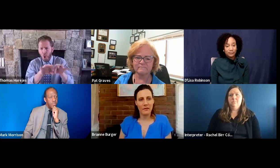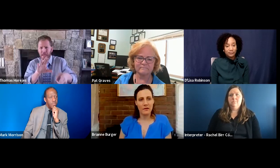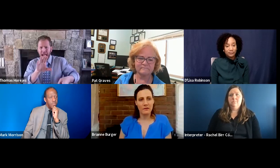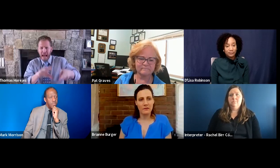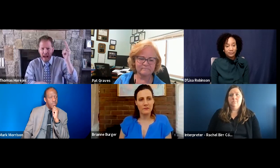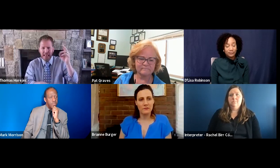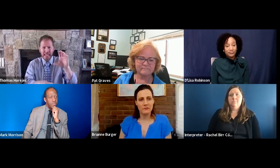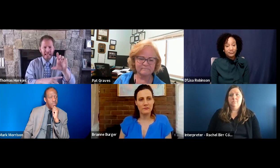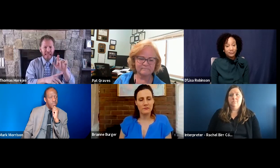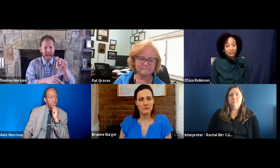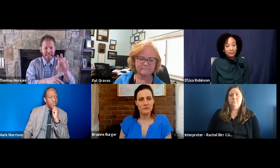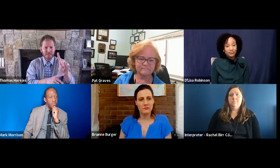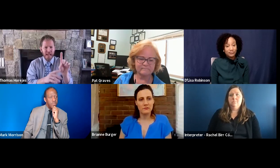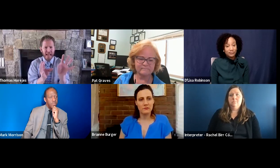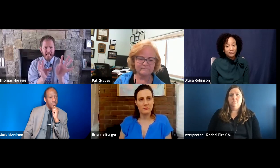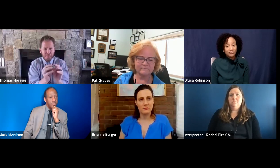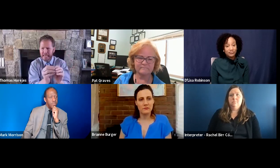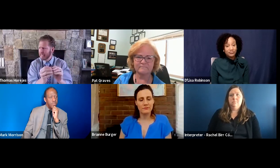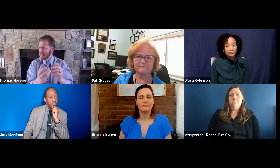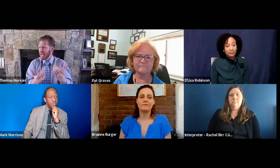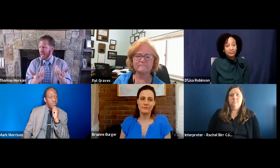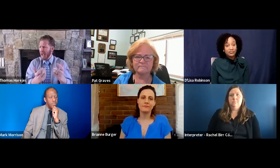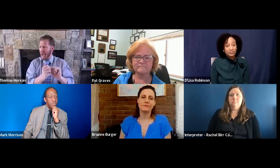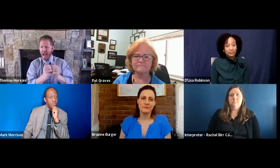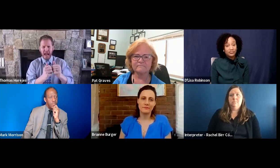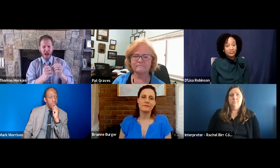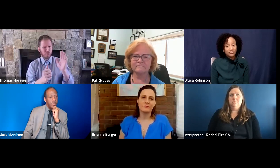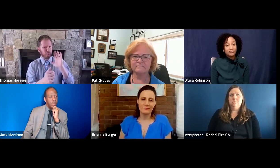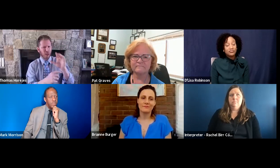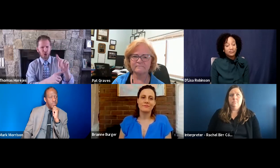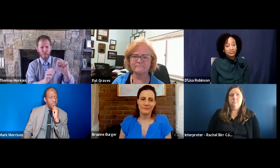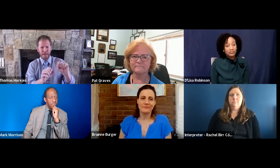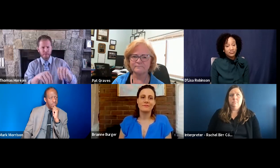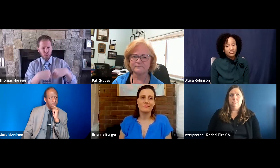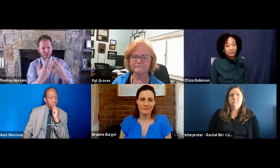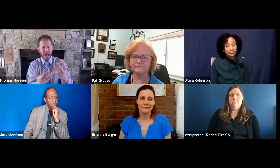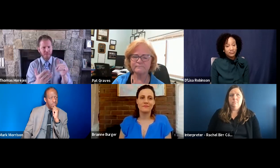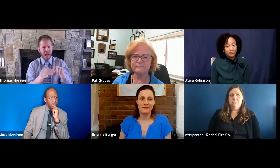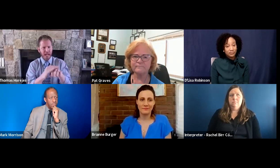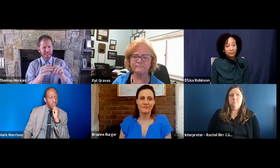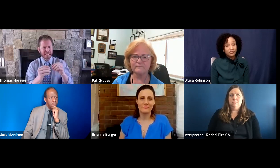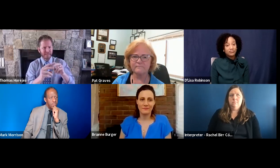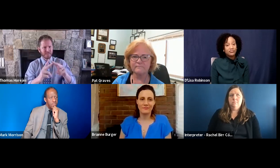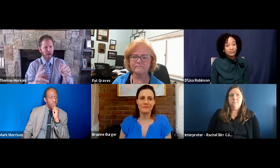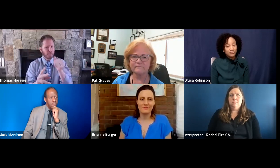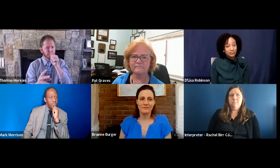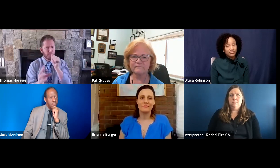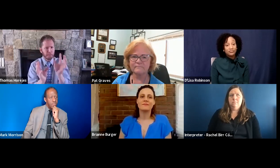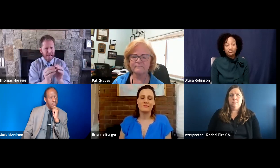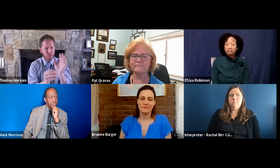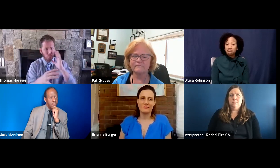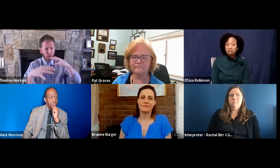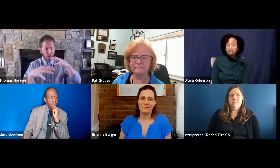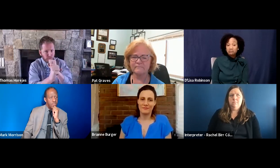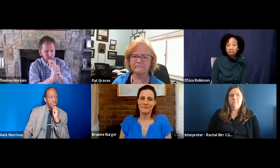very private, highly classified meetings? How would a company